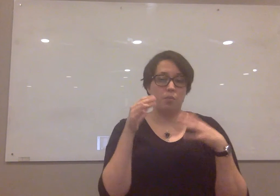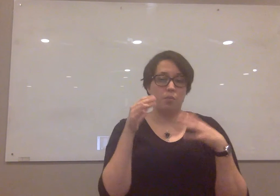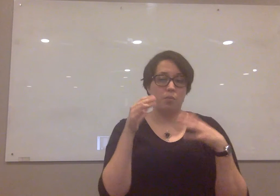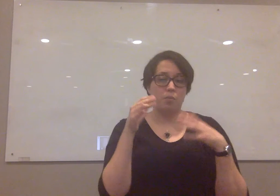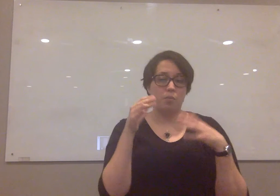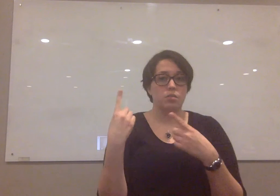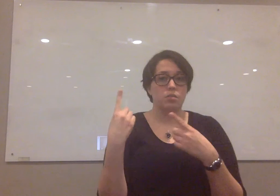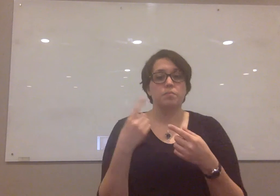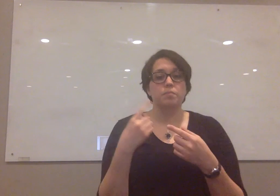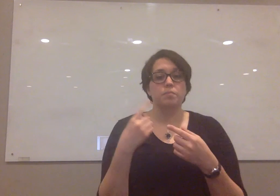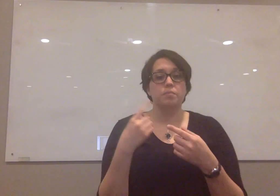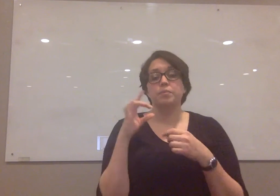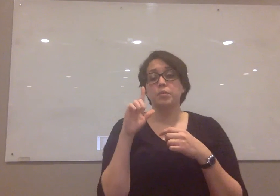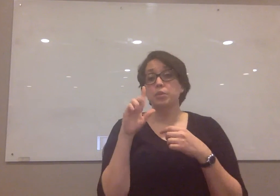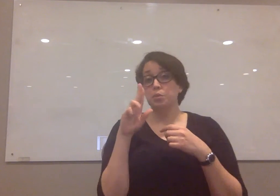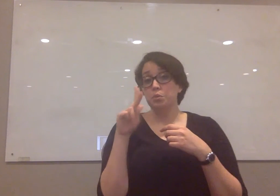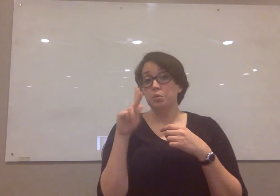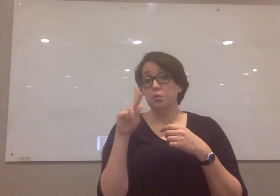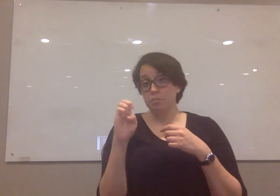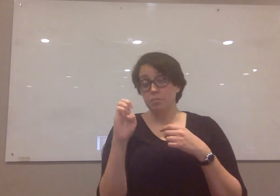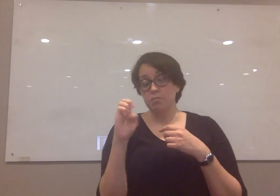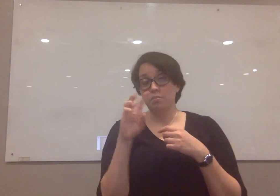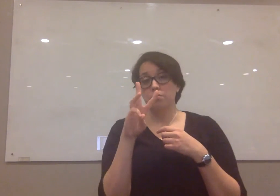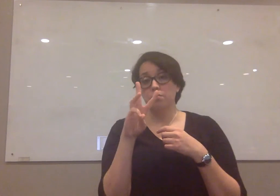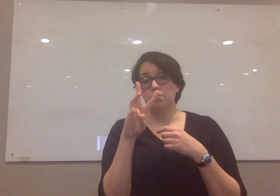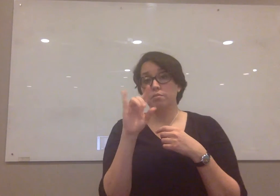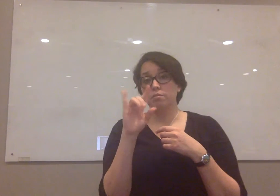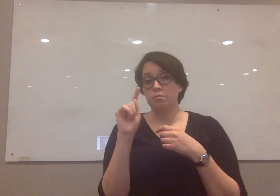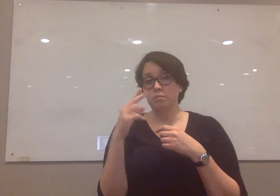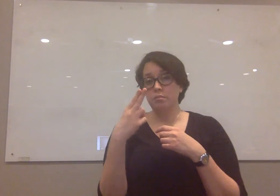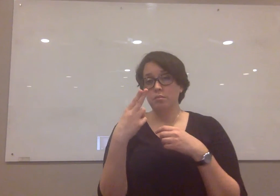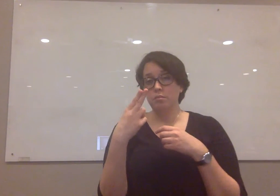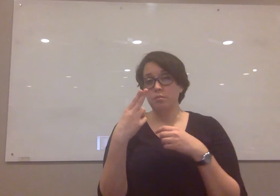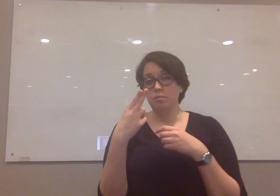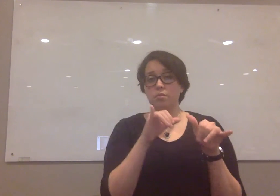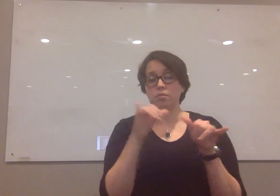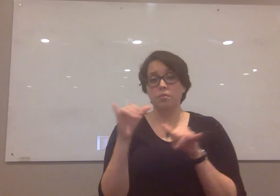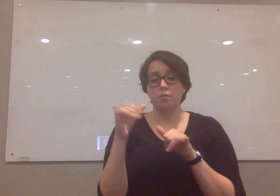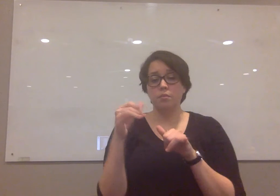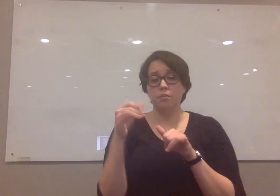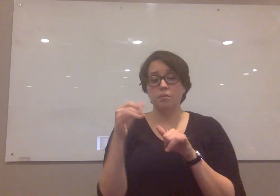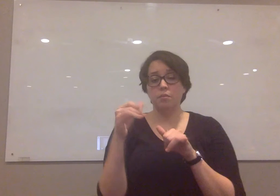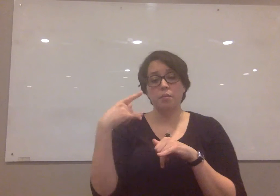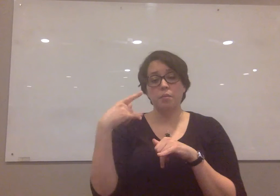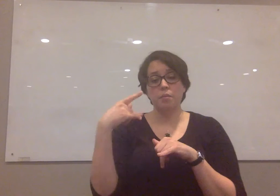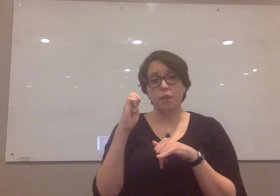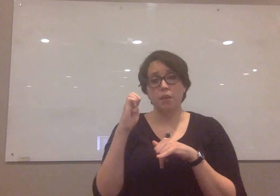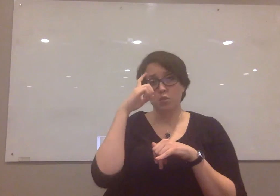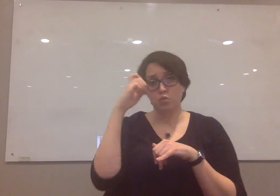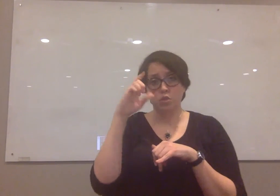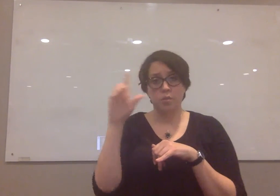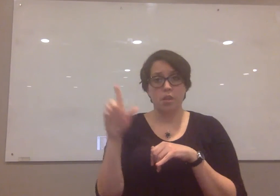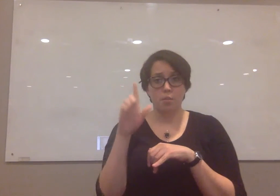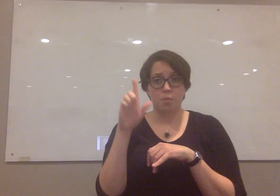to the pipe dream library that Bruce Tate made over a year ago, which allowed you to do this sort of thing where you had a